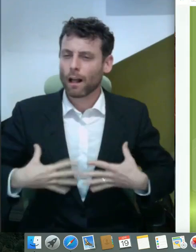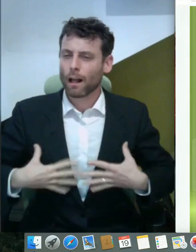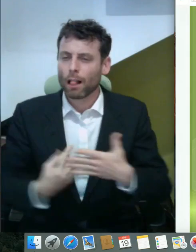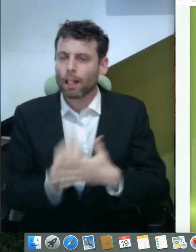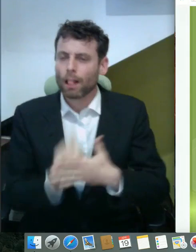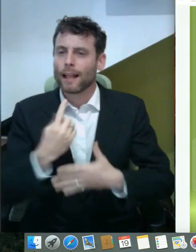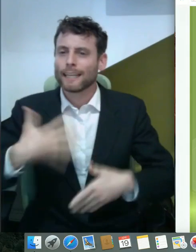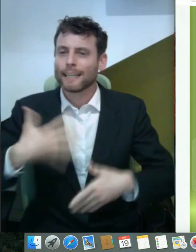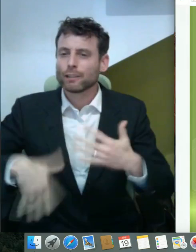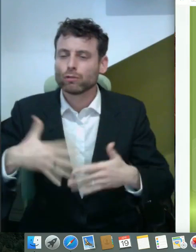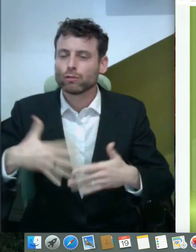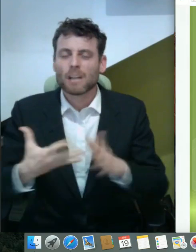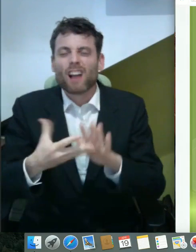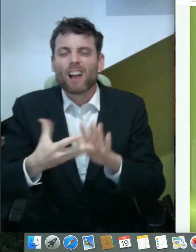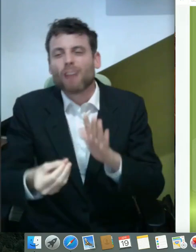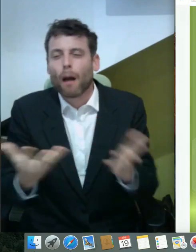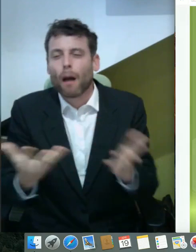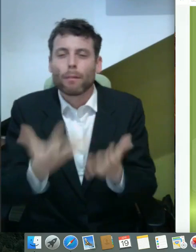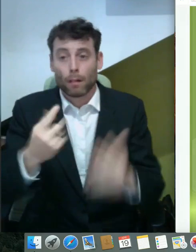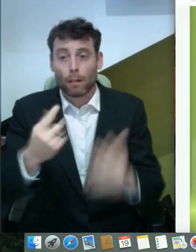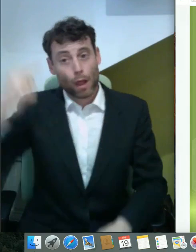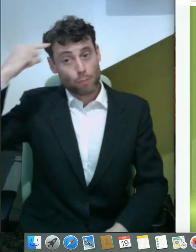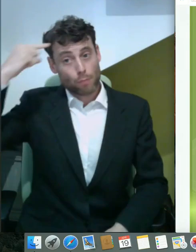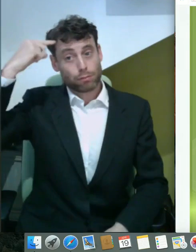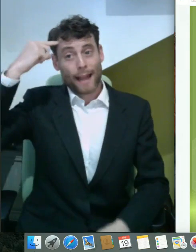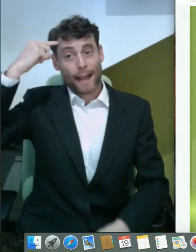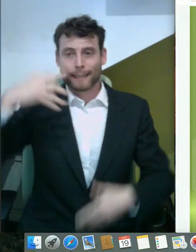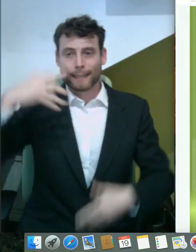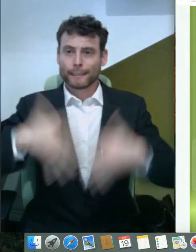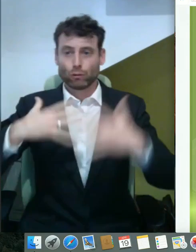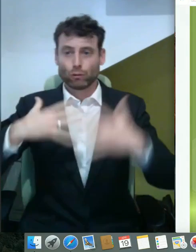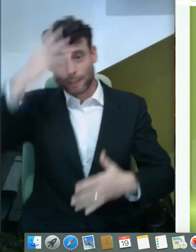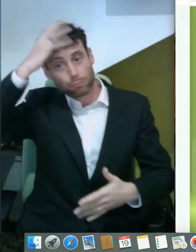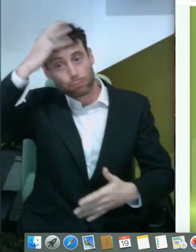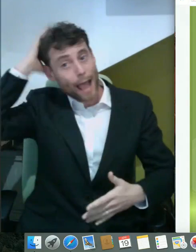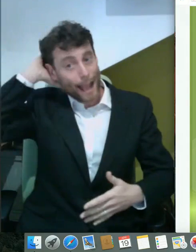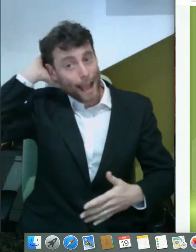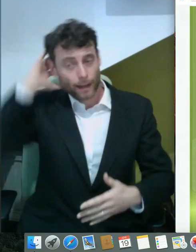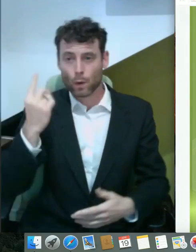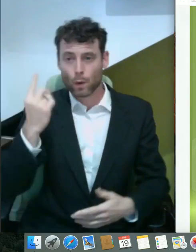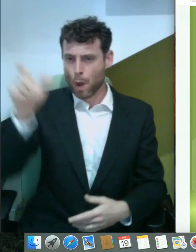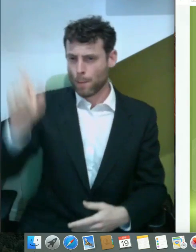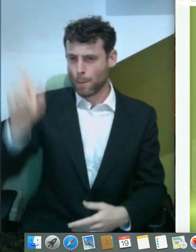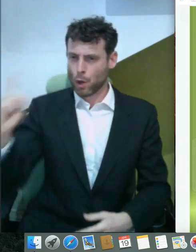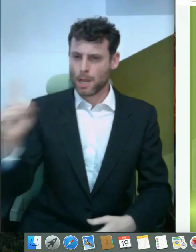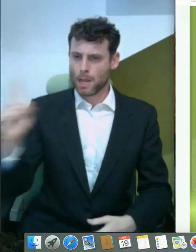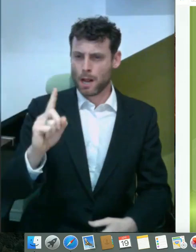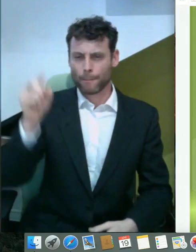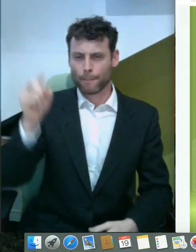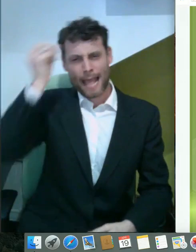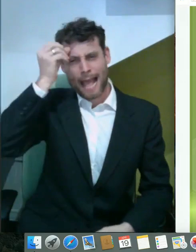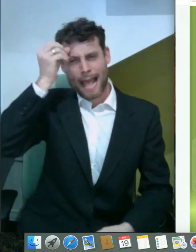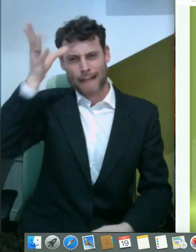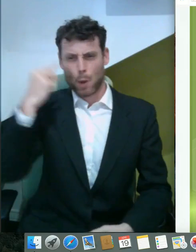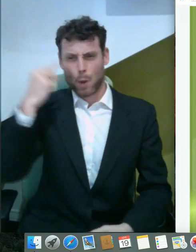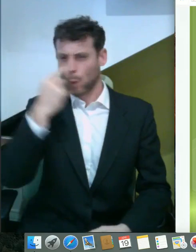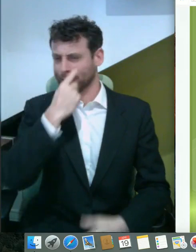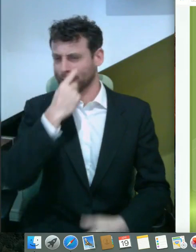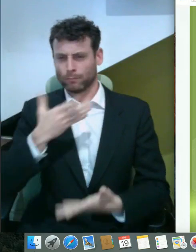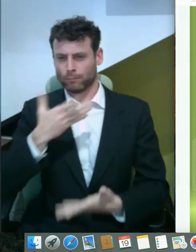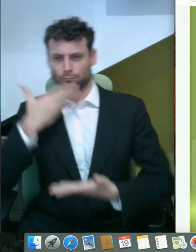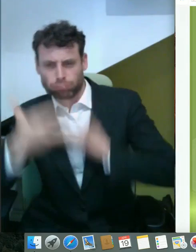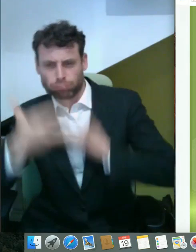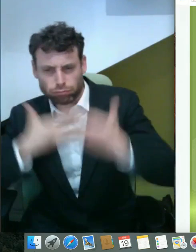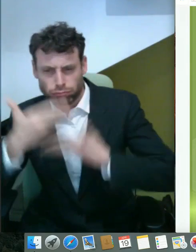for example, a brain injury might be discussed by an expert witness, and they might go to